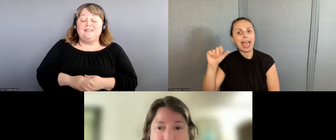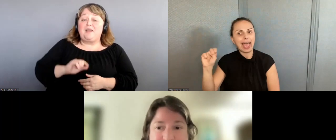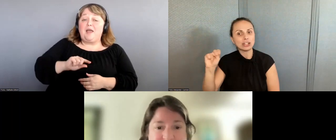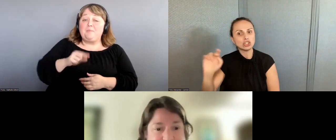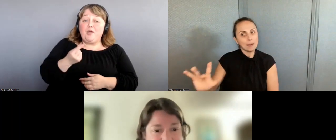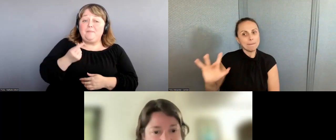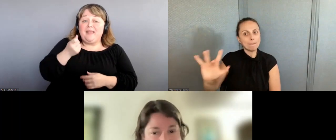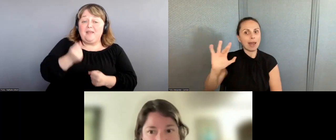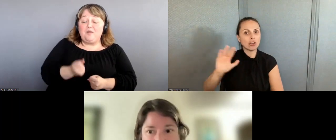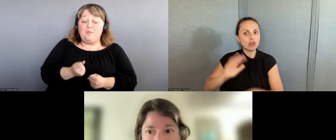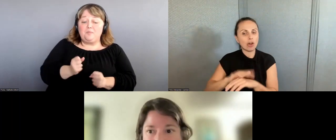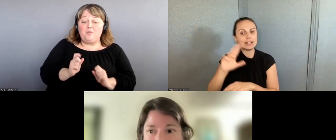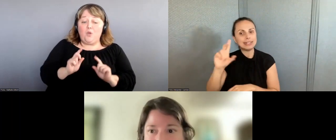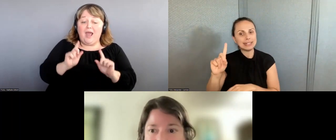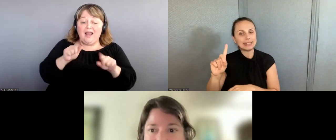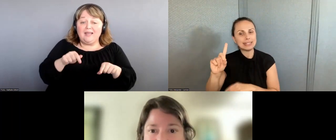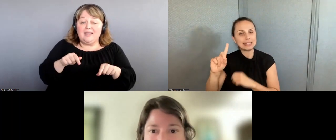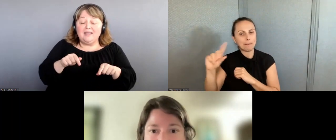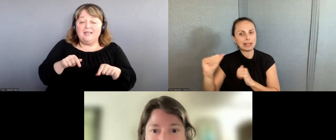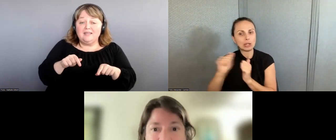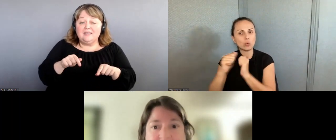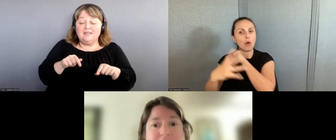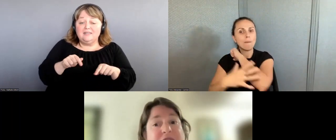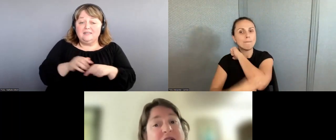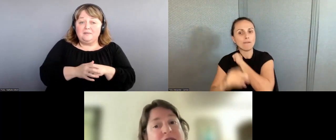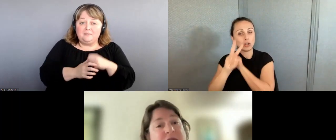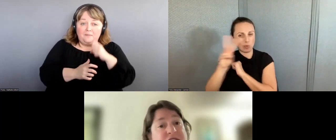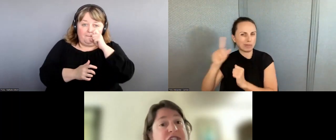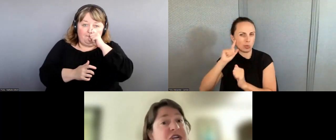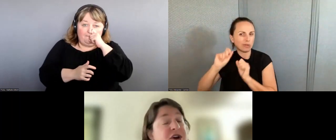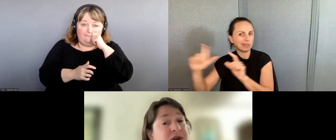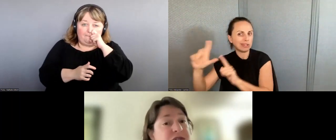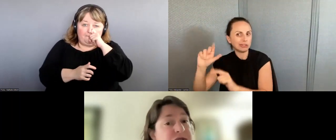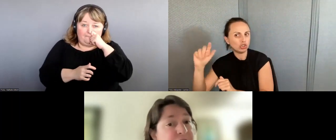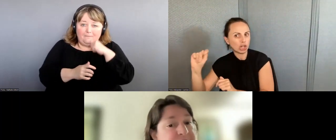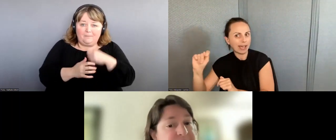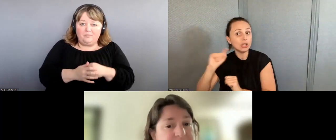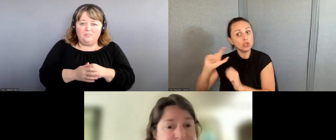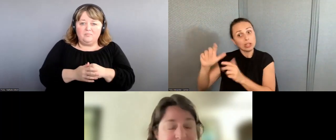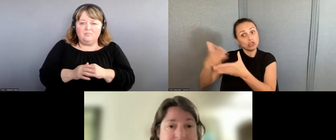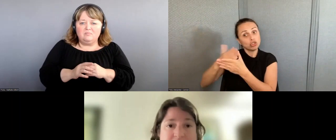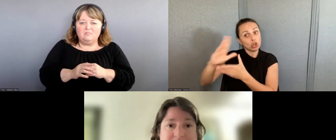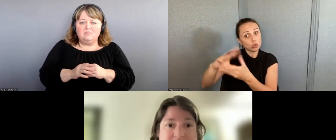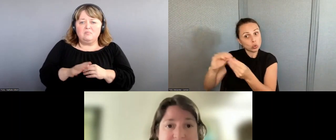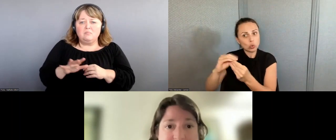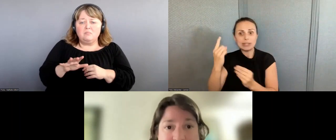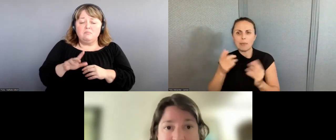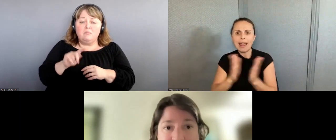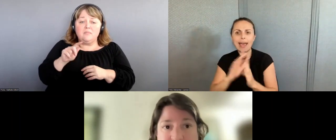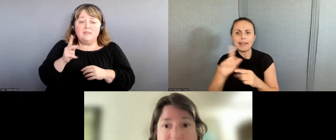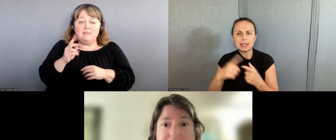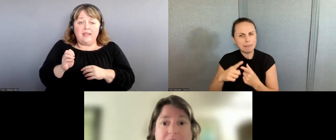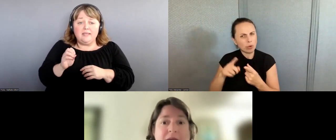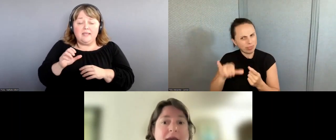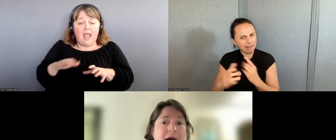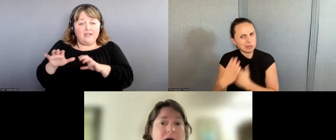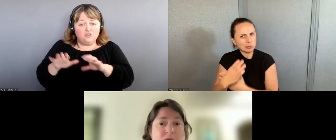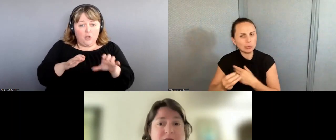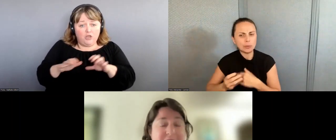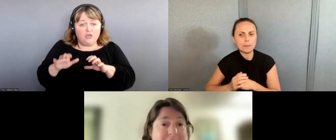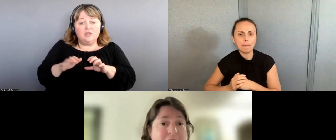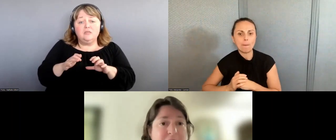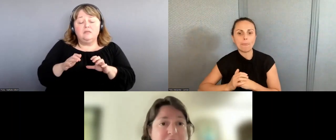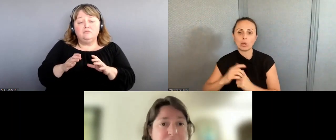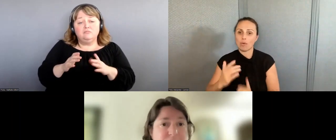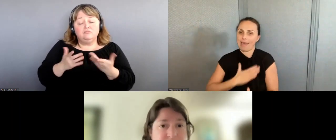Poverty website that will be in the chat. There you can share your story. Somebody was asking questions about that this morning. We'd